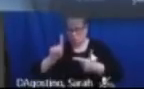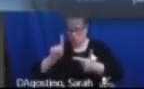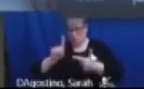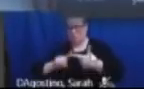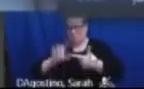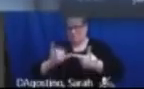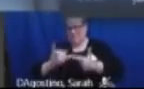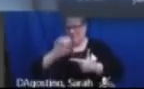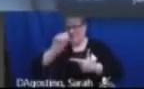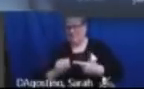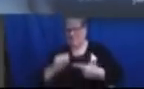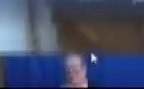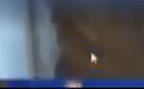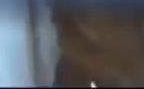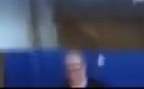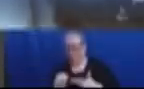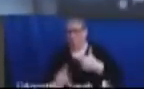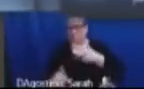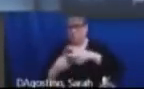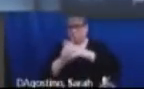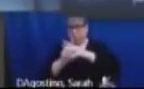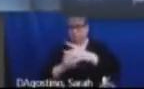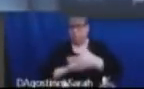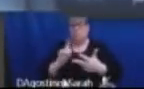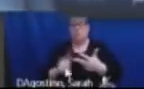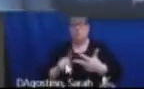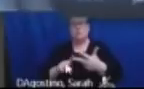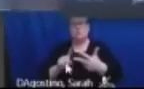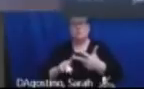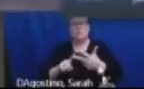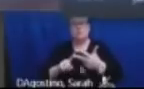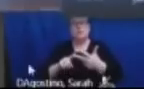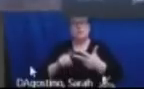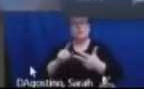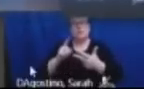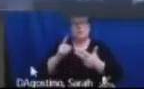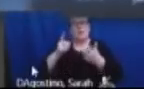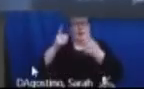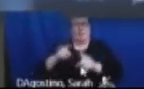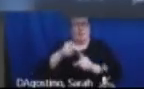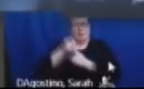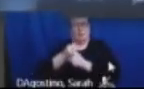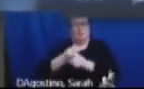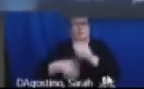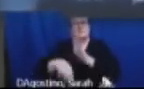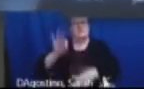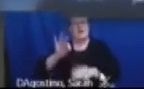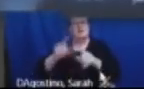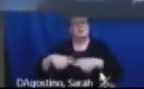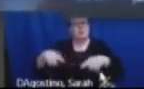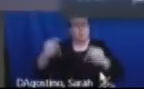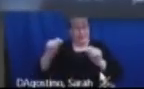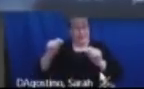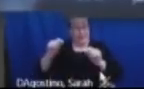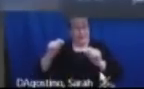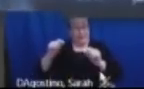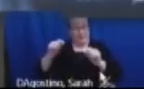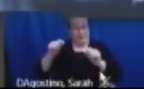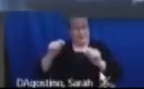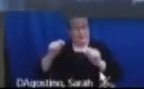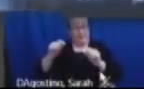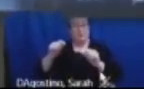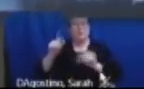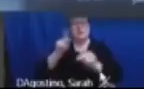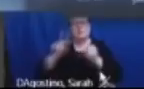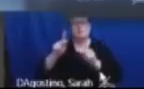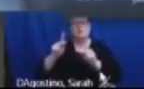the third one that was identified in Japan in travelers who were